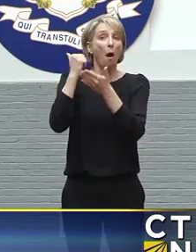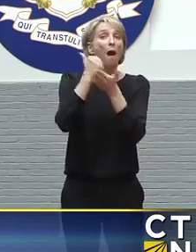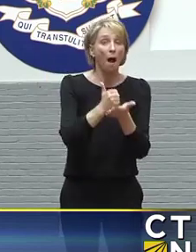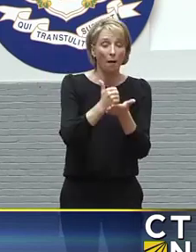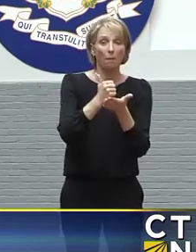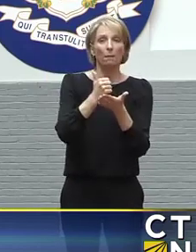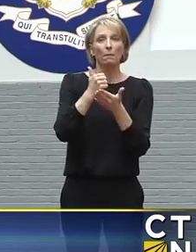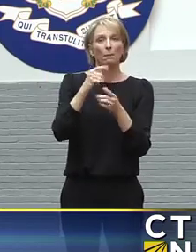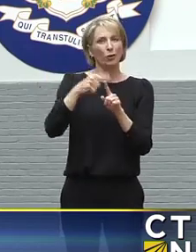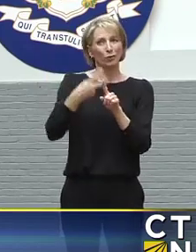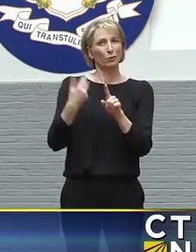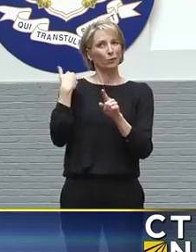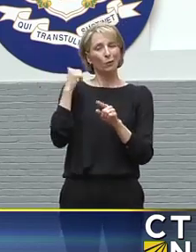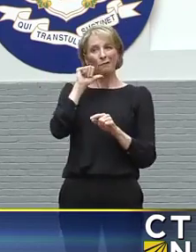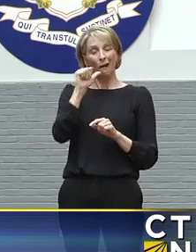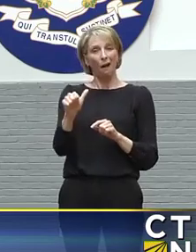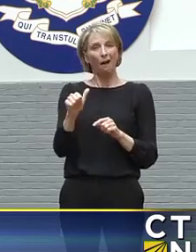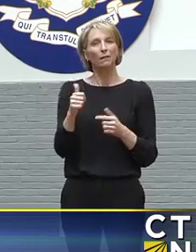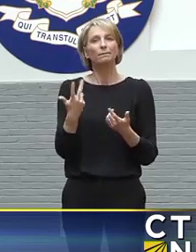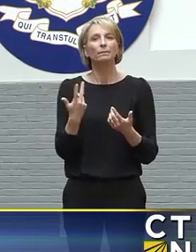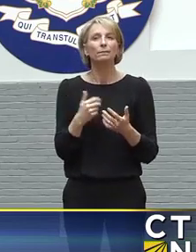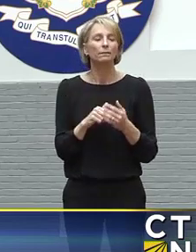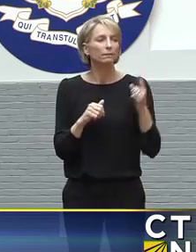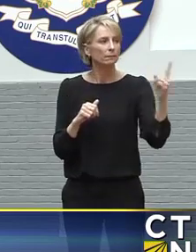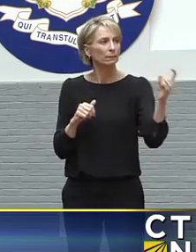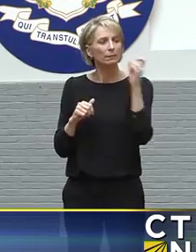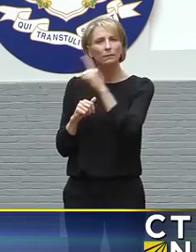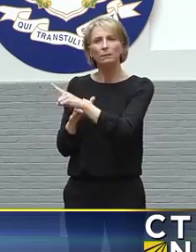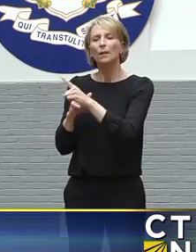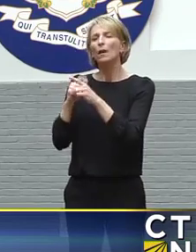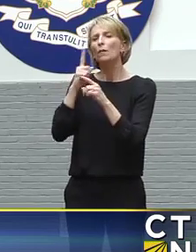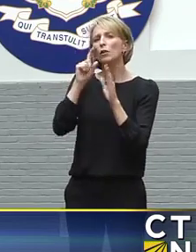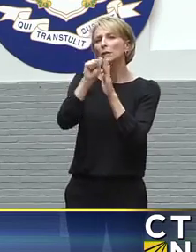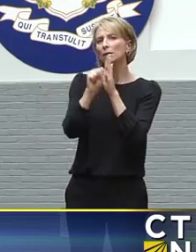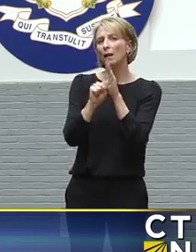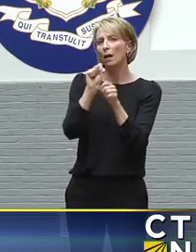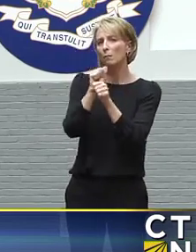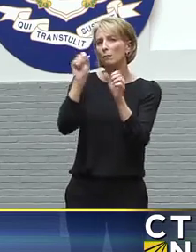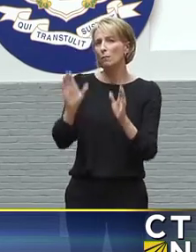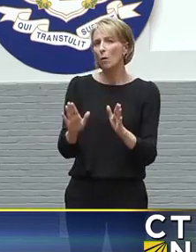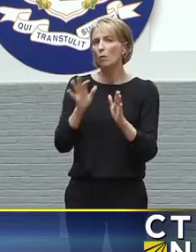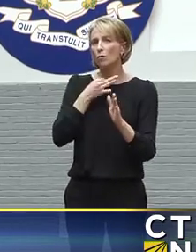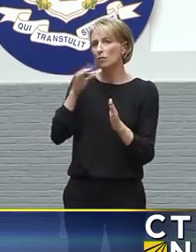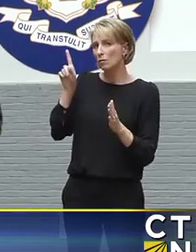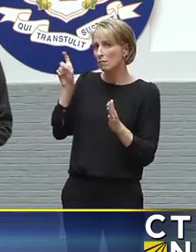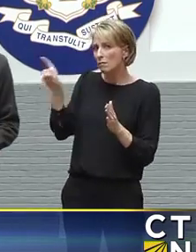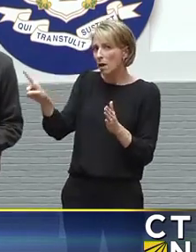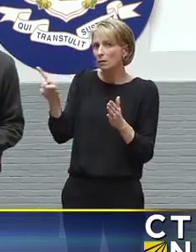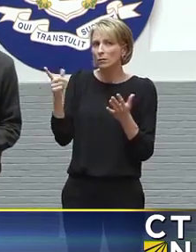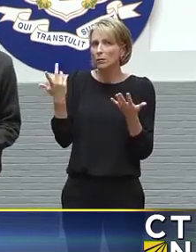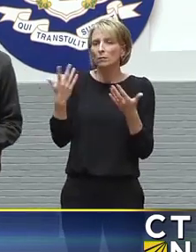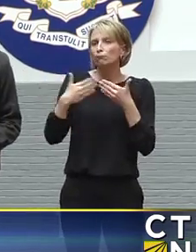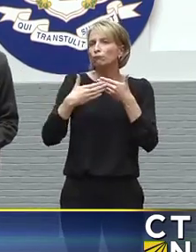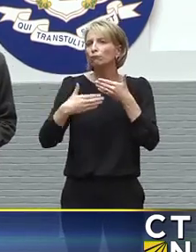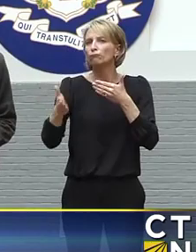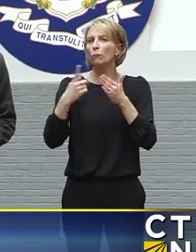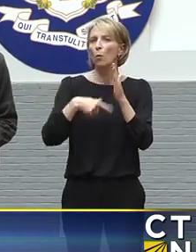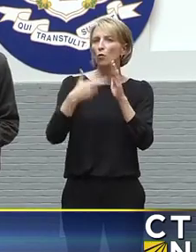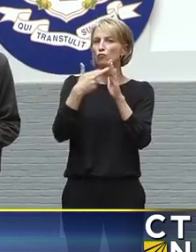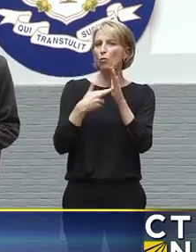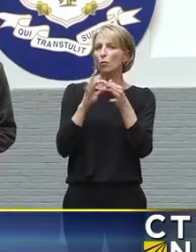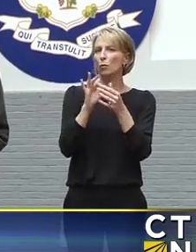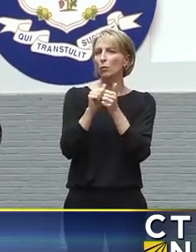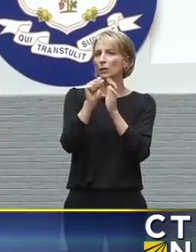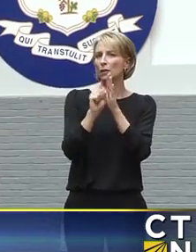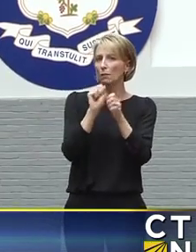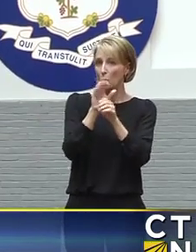tough to beat. What are the additional restrictions on state employees further from this point on coming in